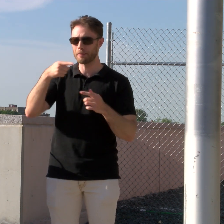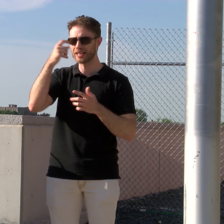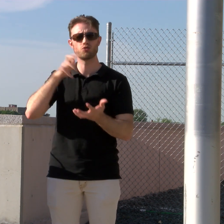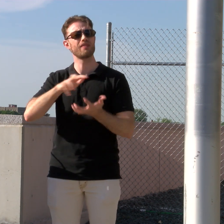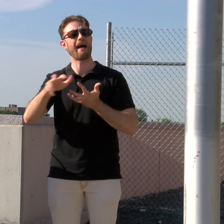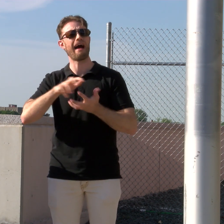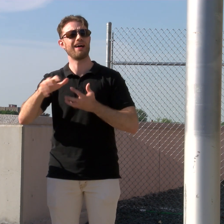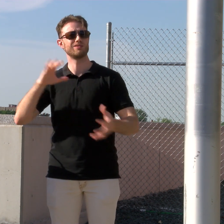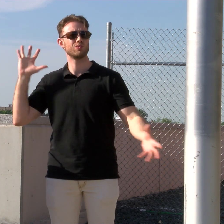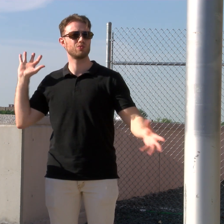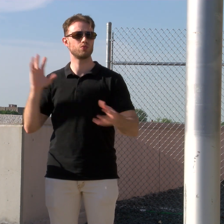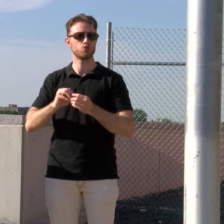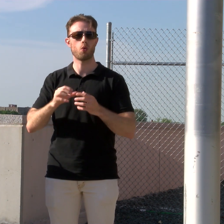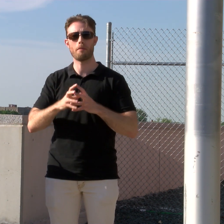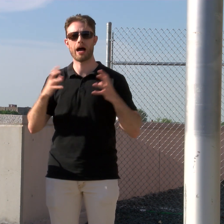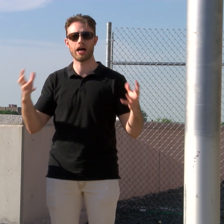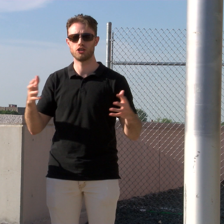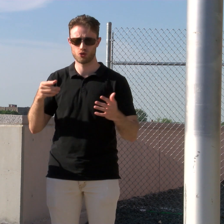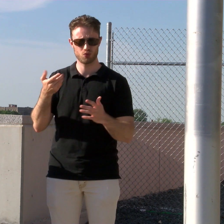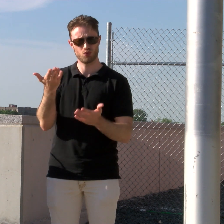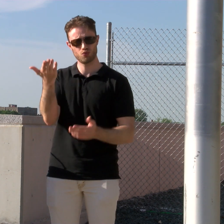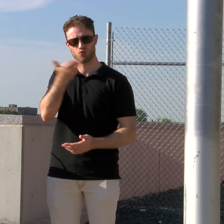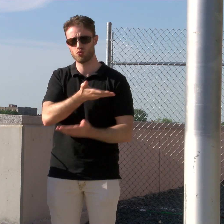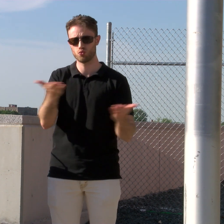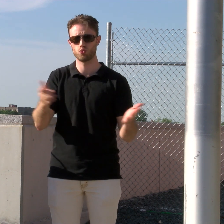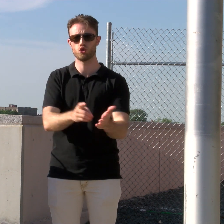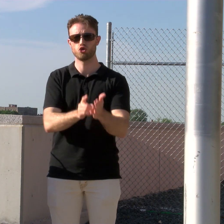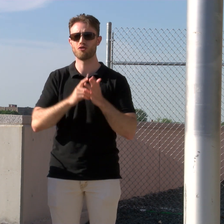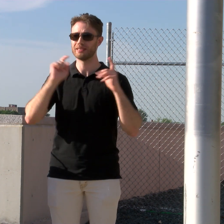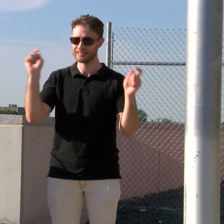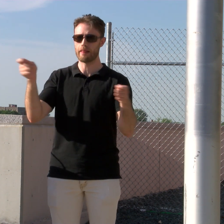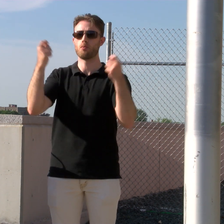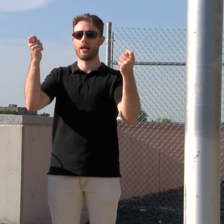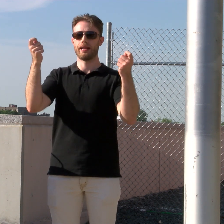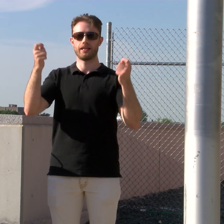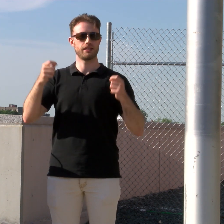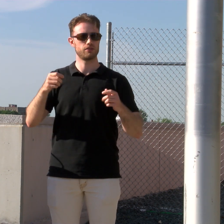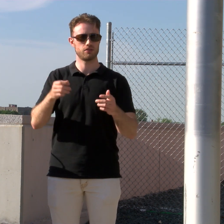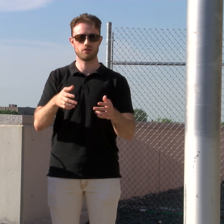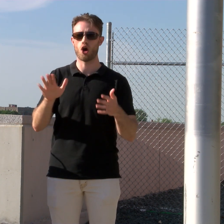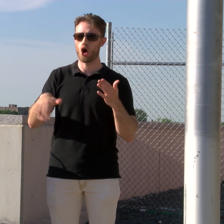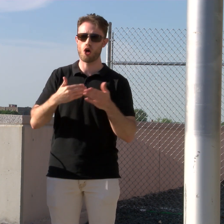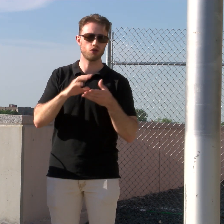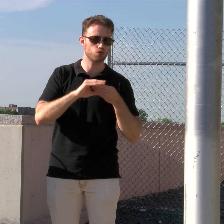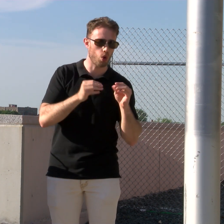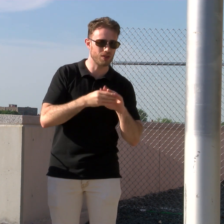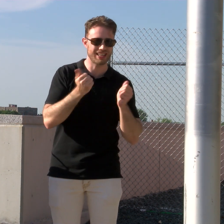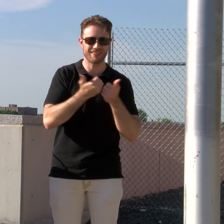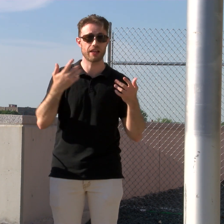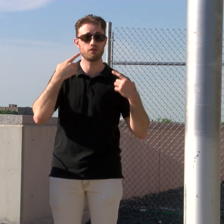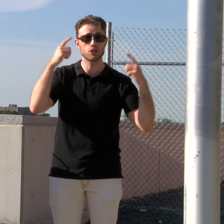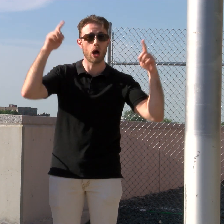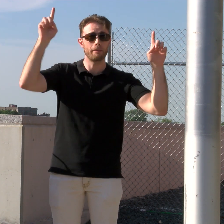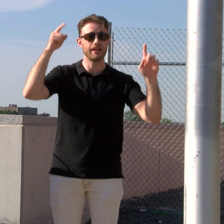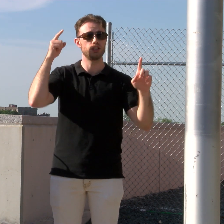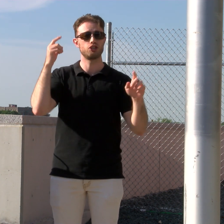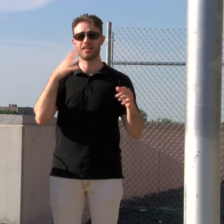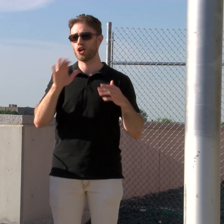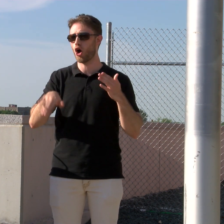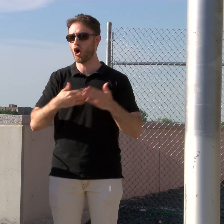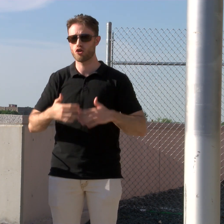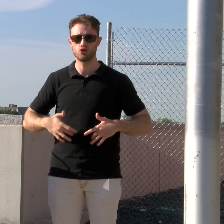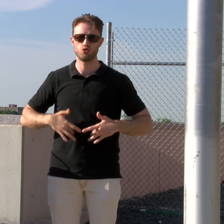to be celebrated, to share stories of everything you have accomplished and all the joy and brilliance you have brought to this